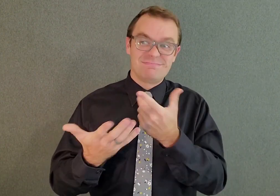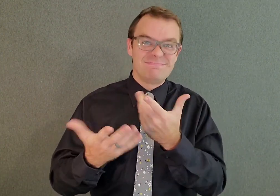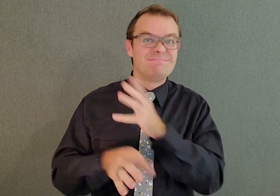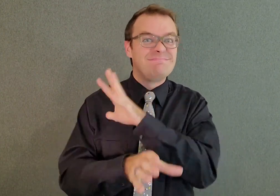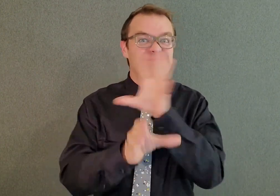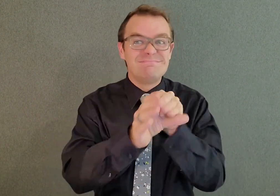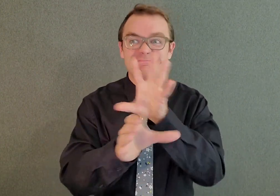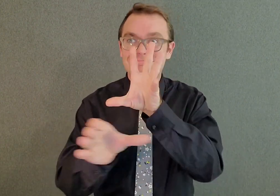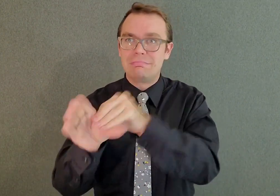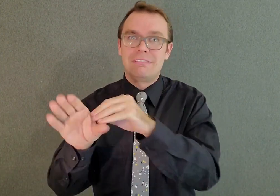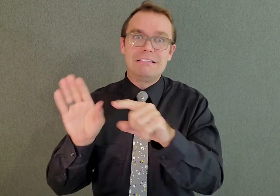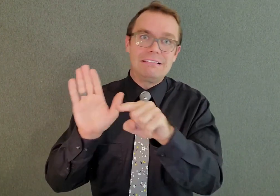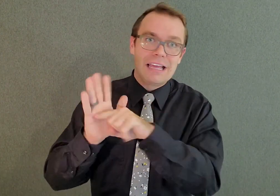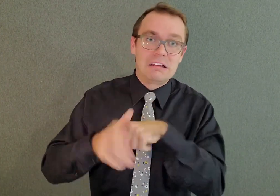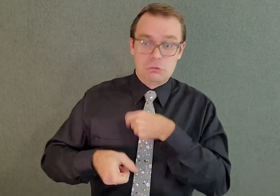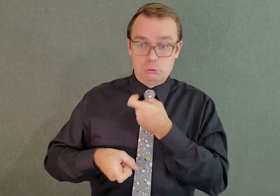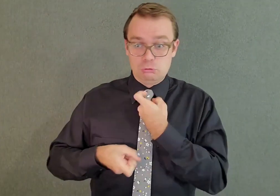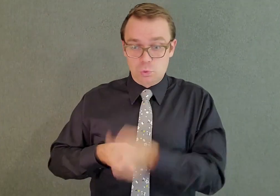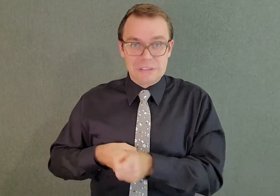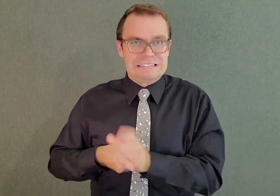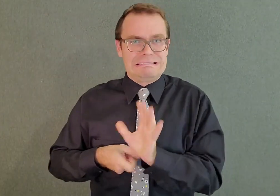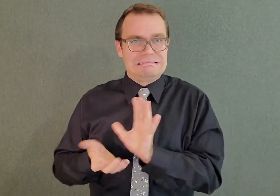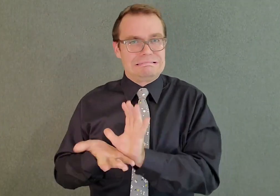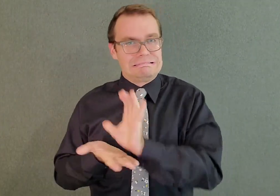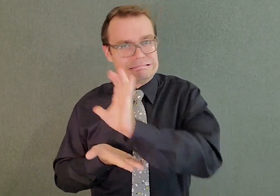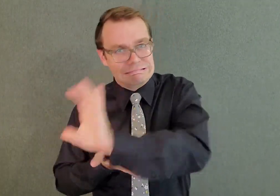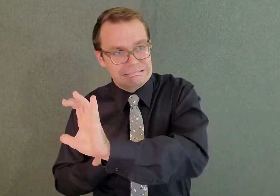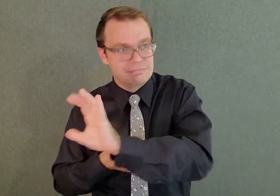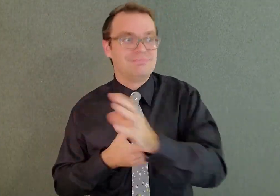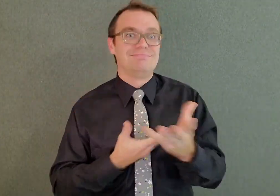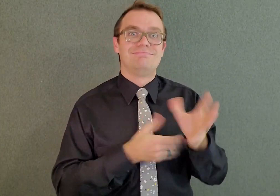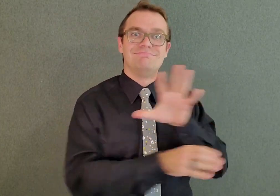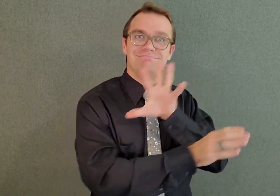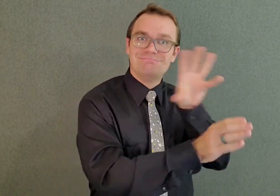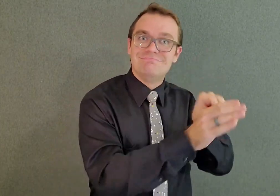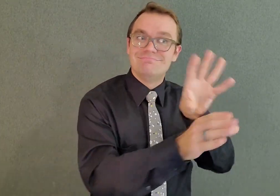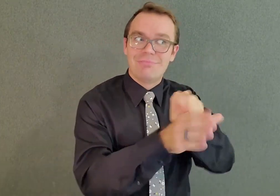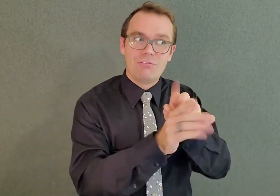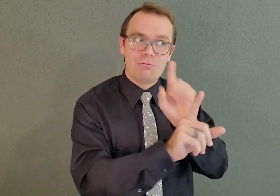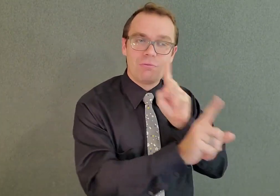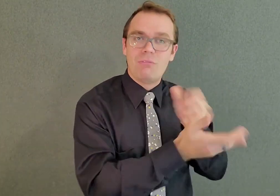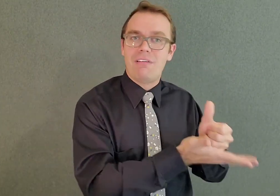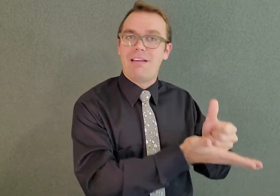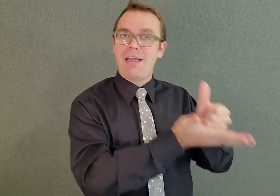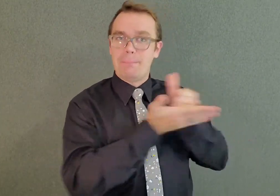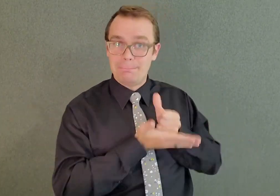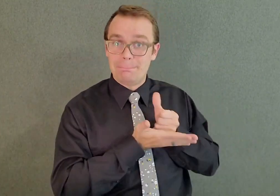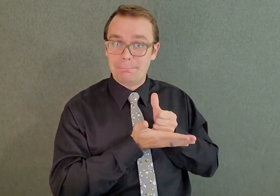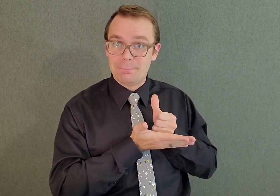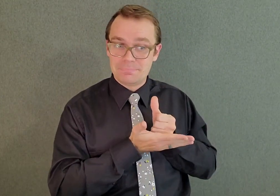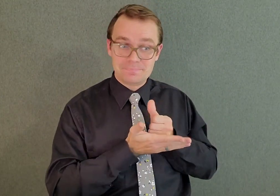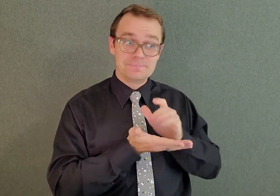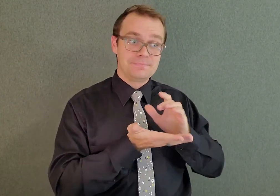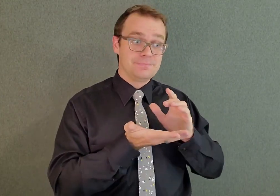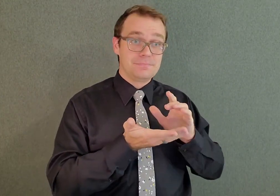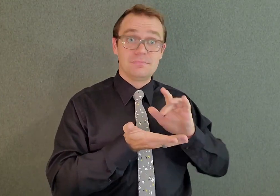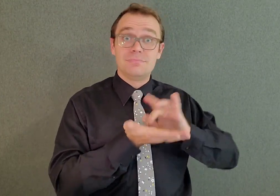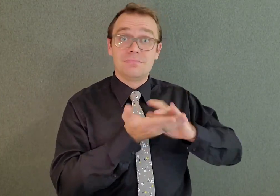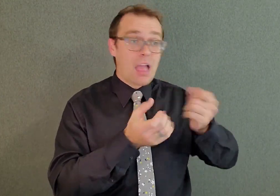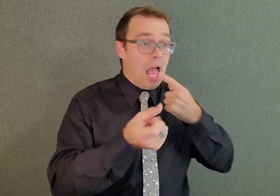First, avoid bad behaviors. Introduce good ones. Take only the essential supplements that you need to complement your care,